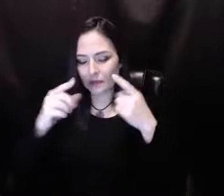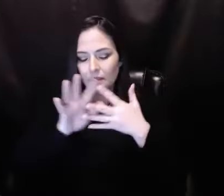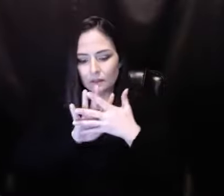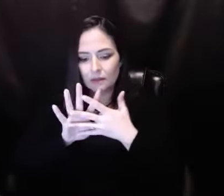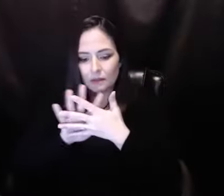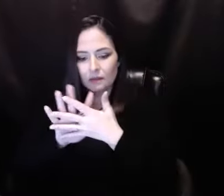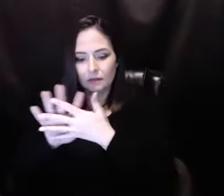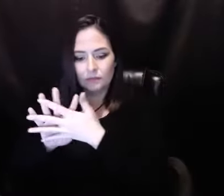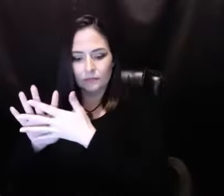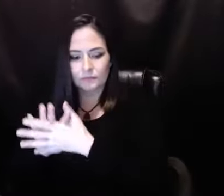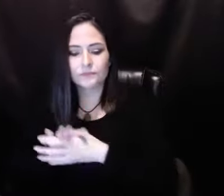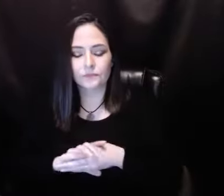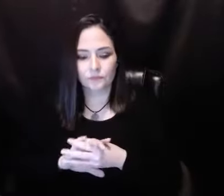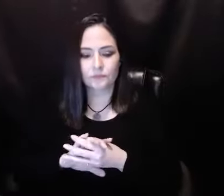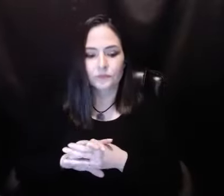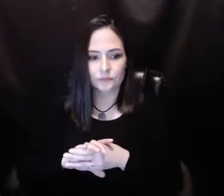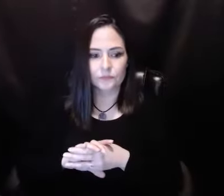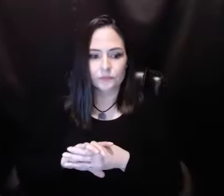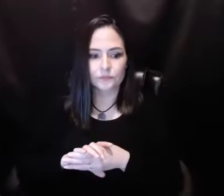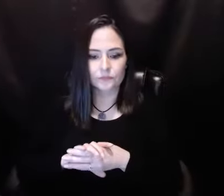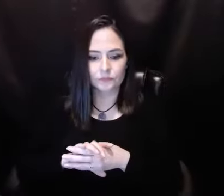My thought process goes right,